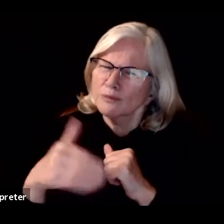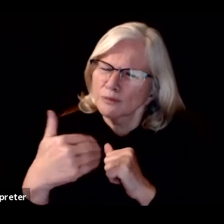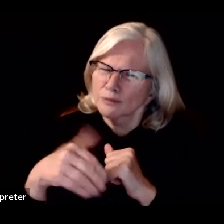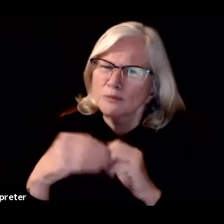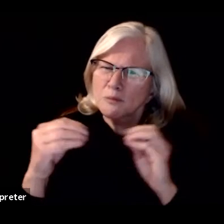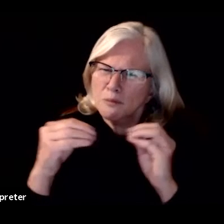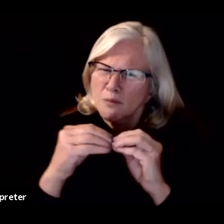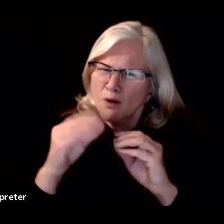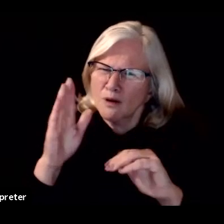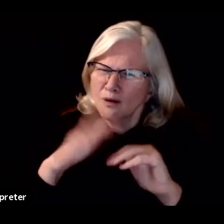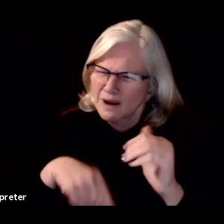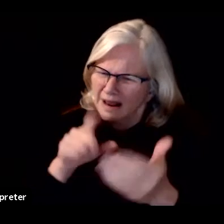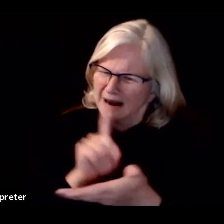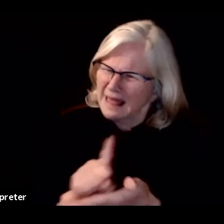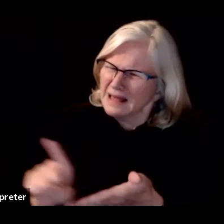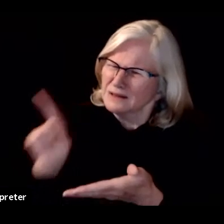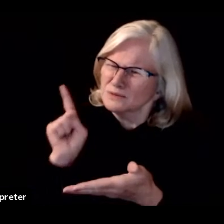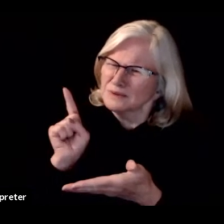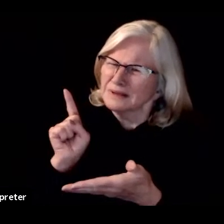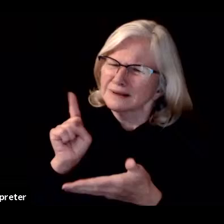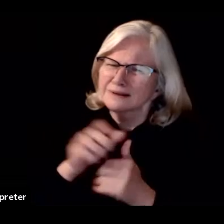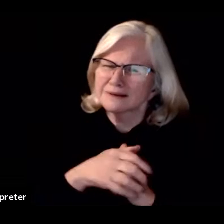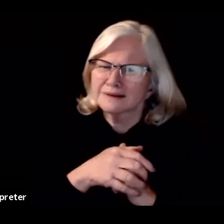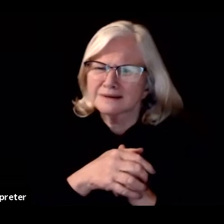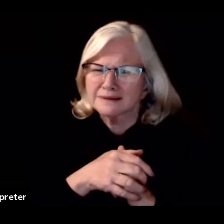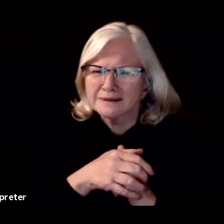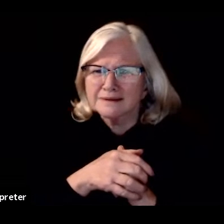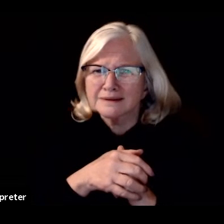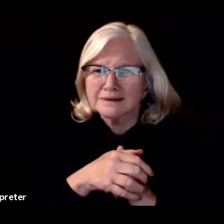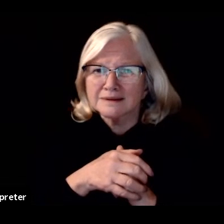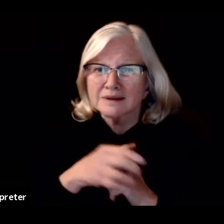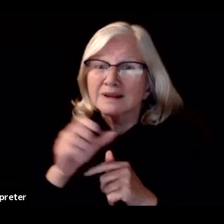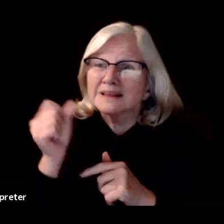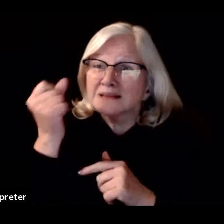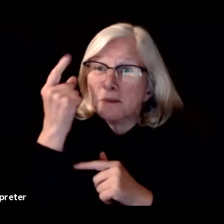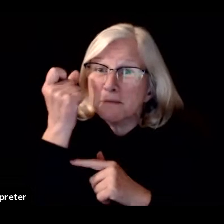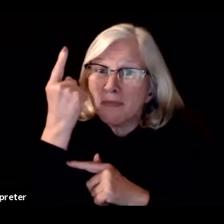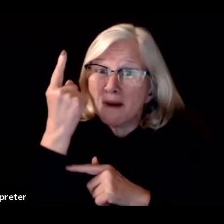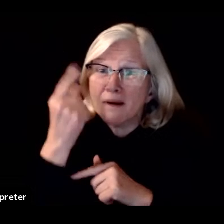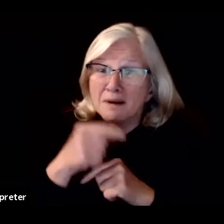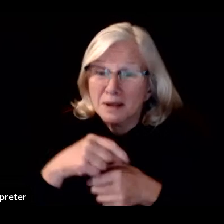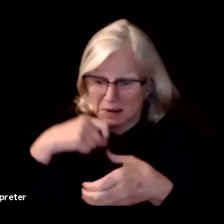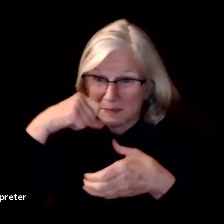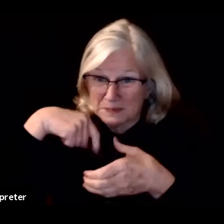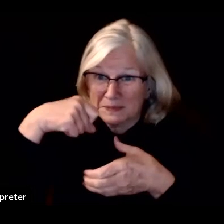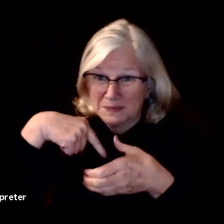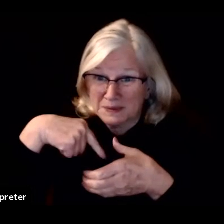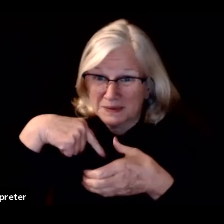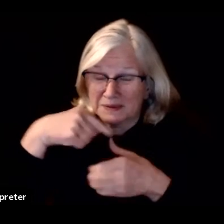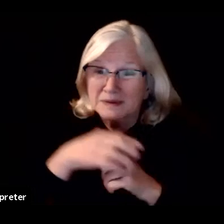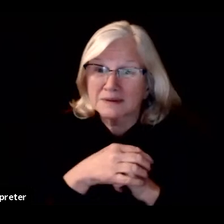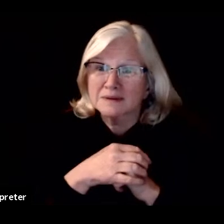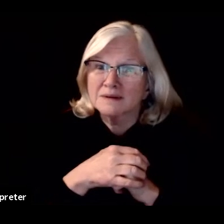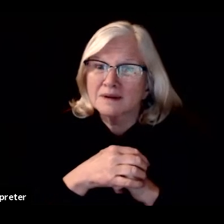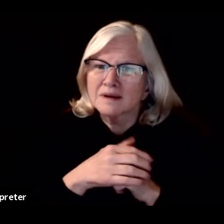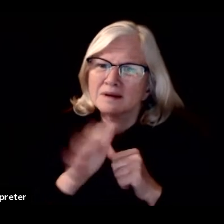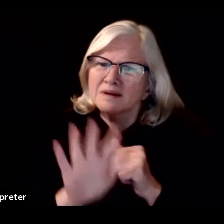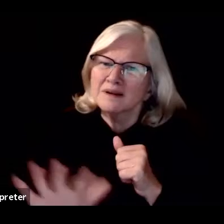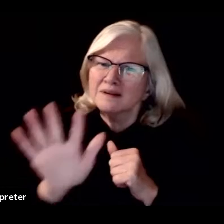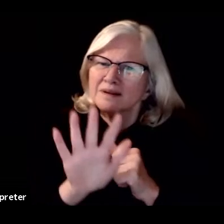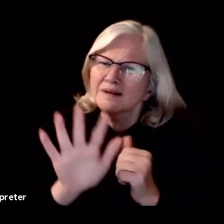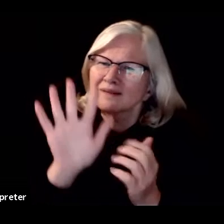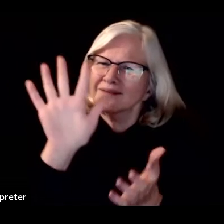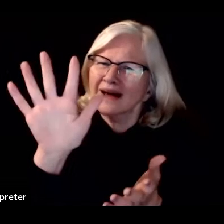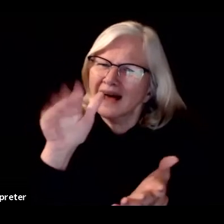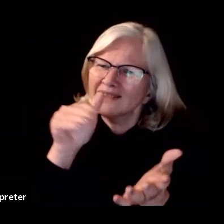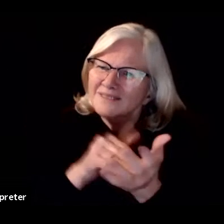site is the most recent to open, and in just 5 days, nearly 5,000 people have been tested. Our biggest turnout has been in Brooklyn Park,